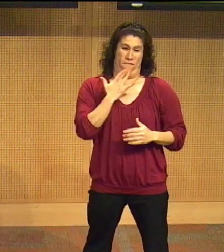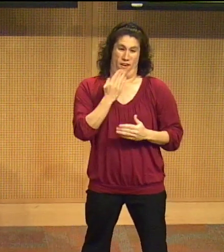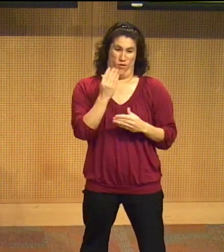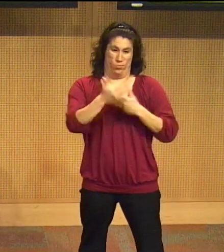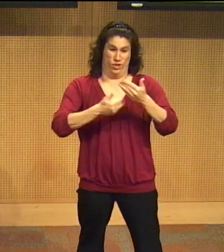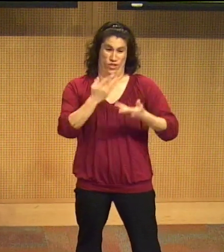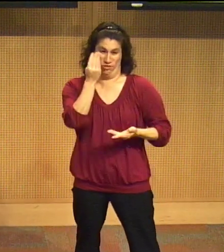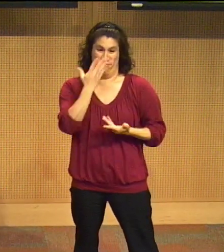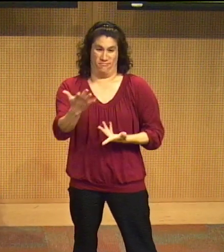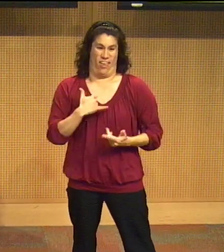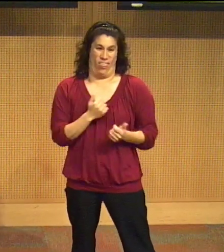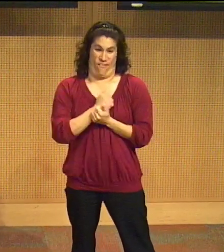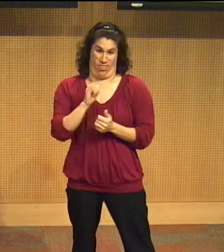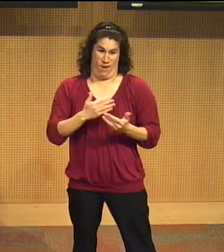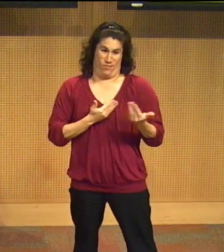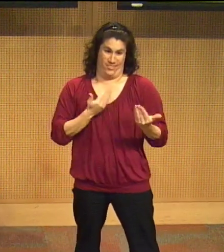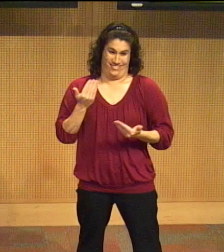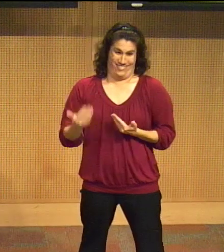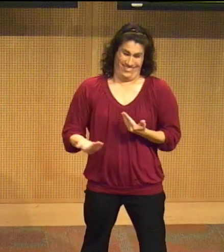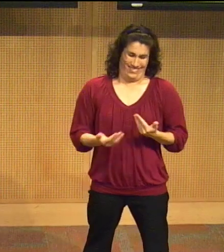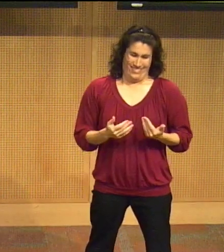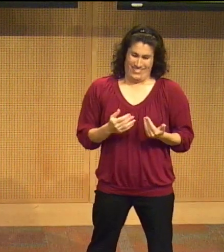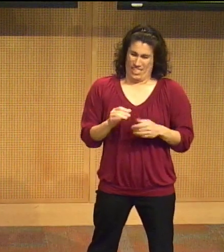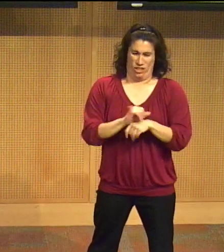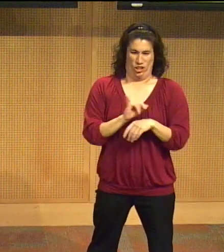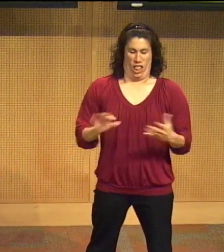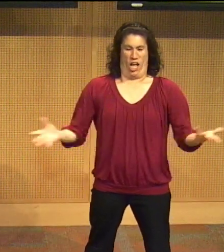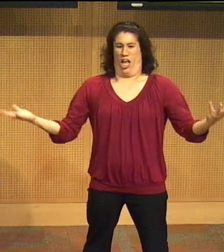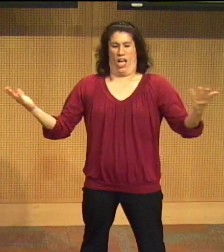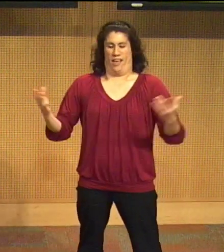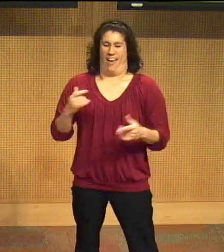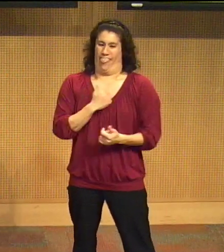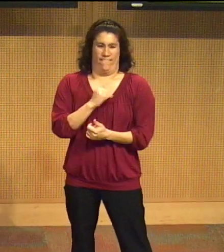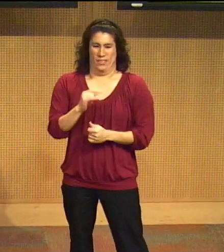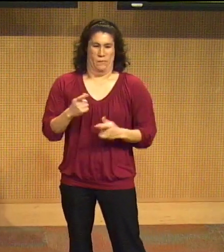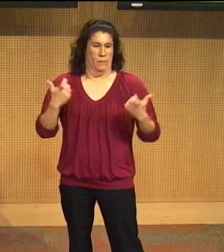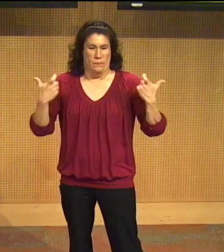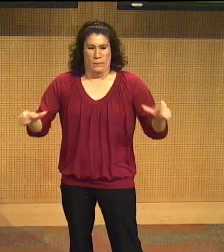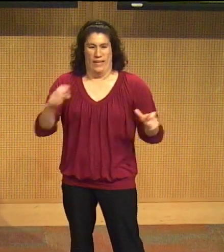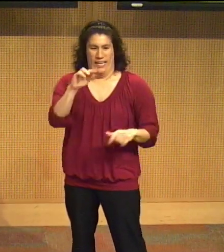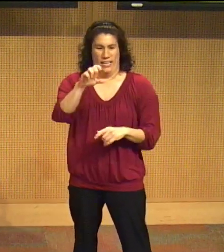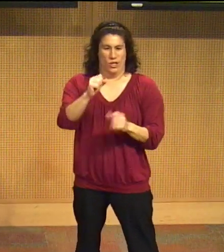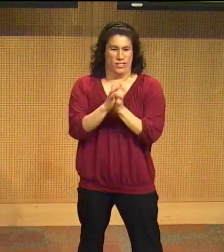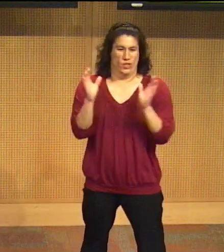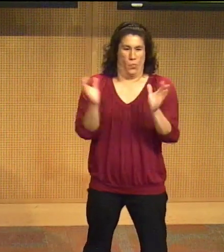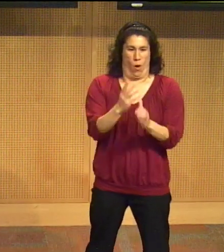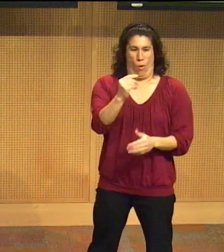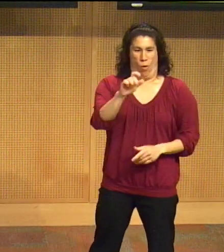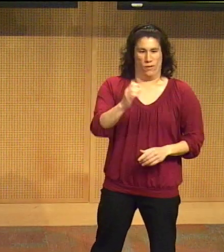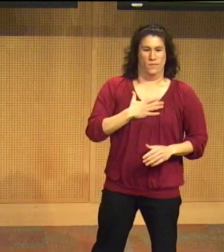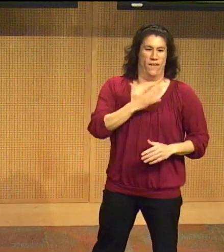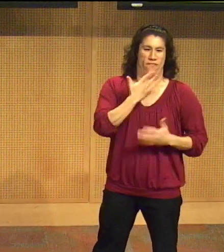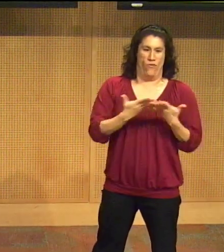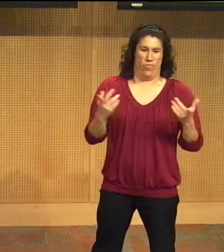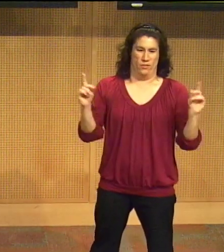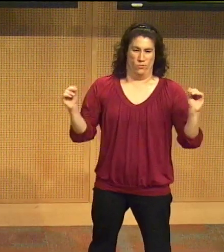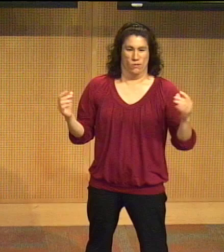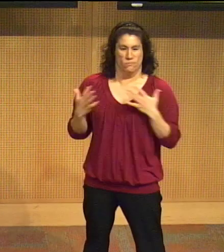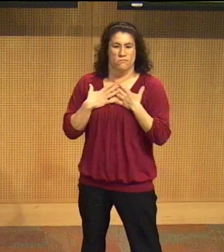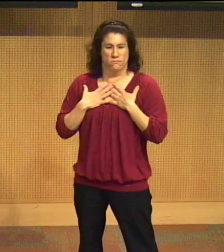one of my favorite procedures, by the way. I love that procedure. Interns kind of freak out, but I love big needles. And so it's kind of my